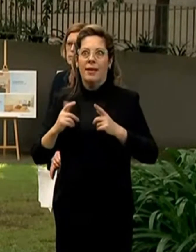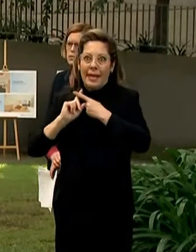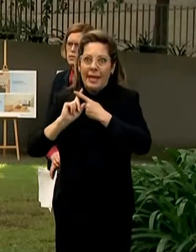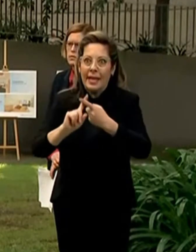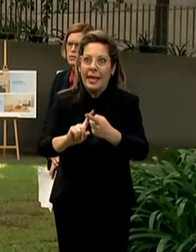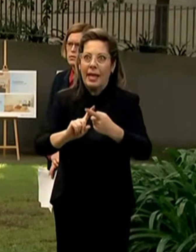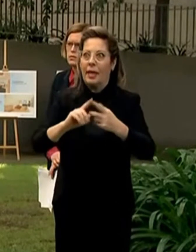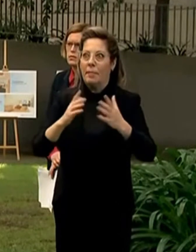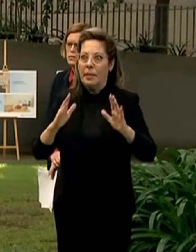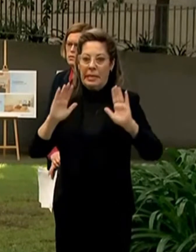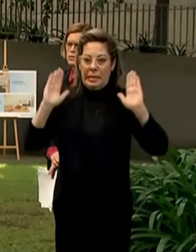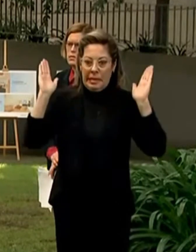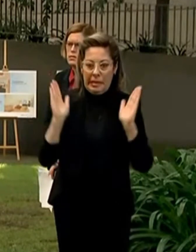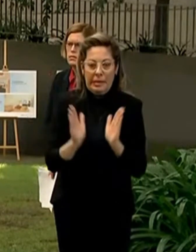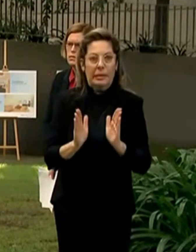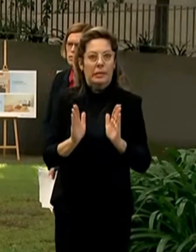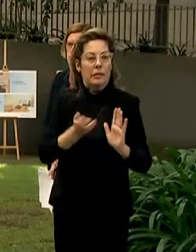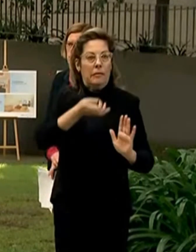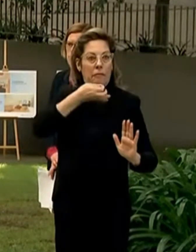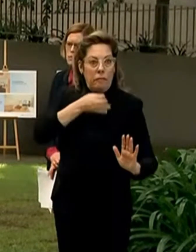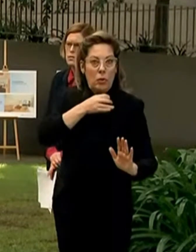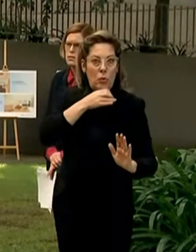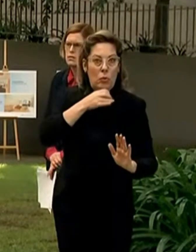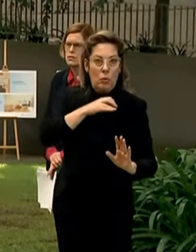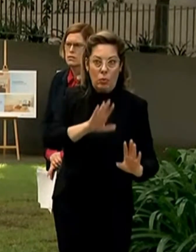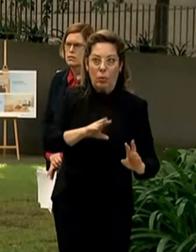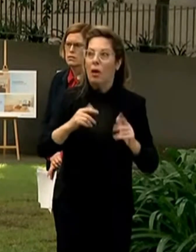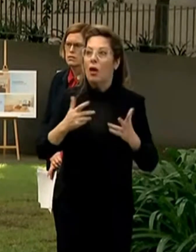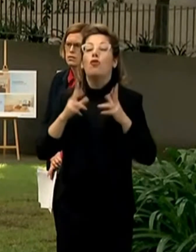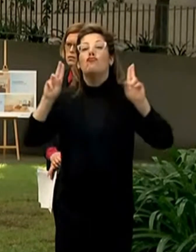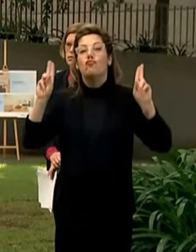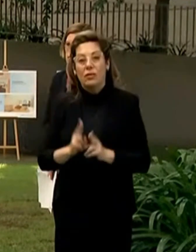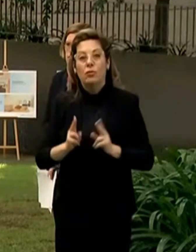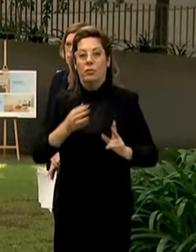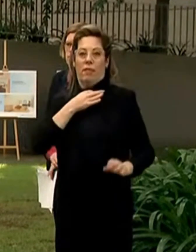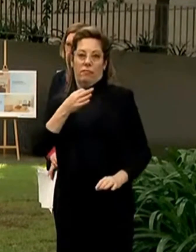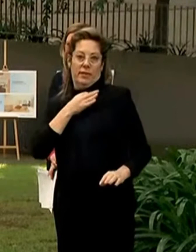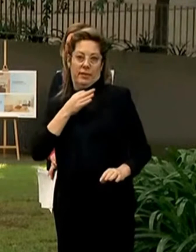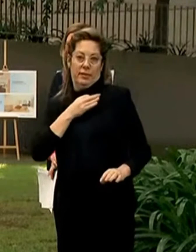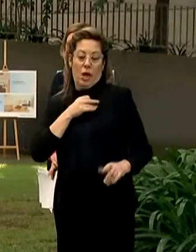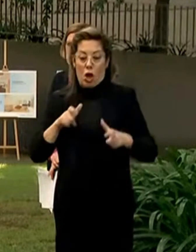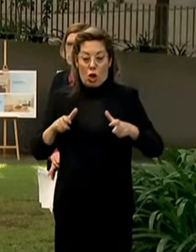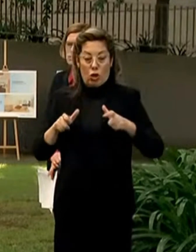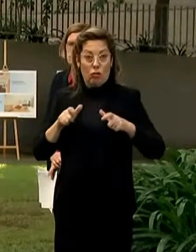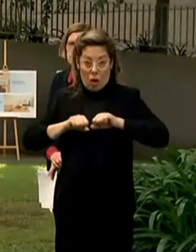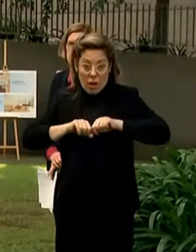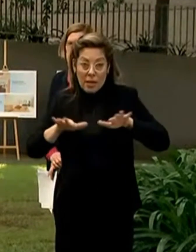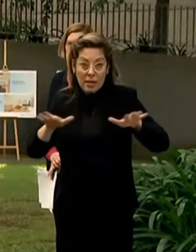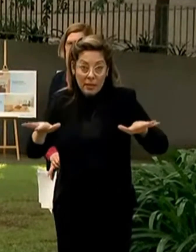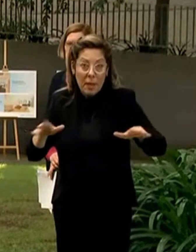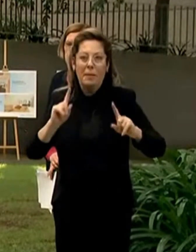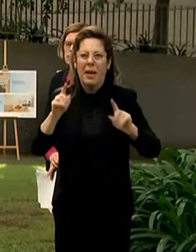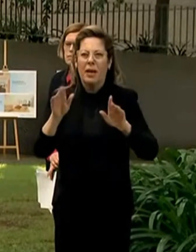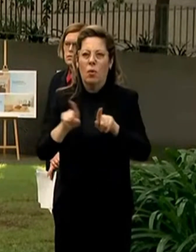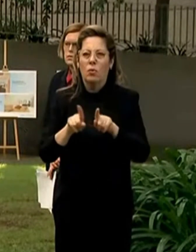want to reduce the incidence of community transmission as much as possible. So it's not just about controlling the spread, but it's also breaking those